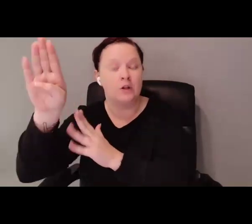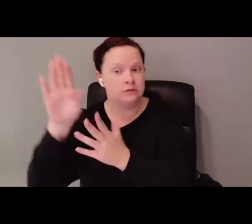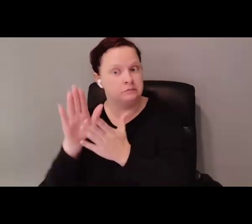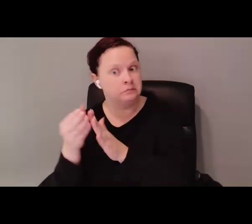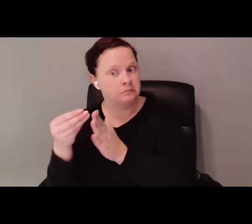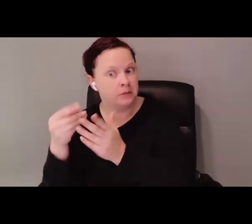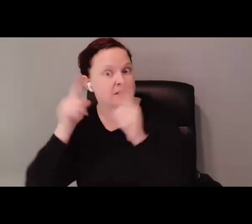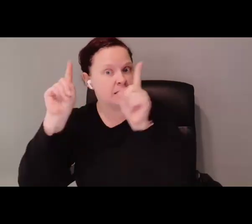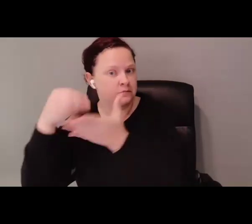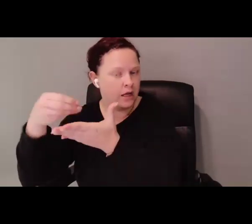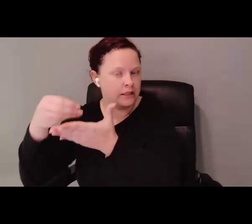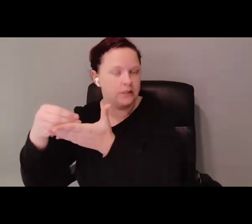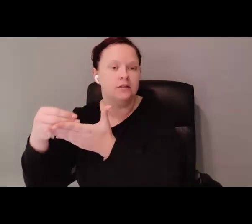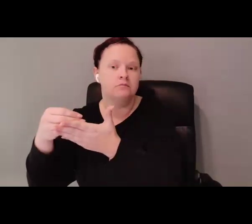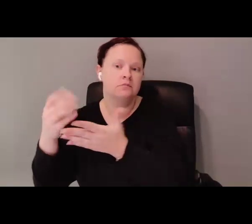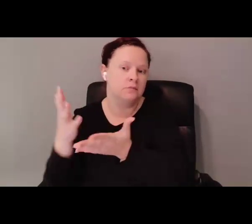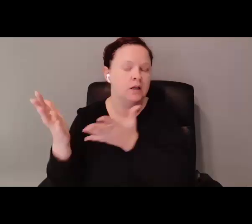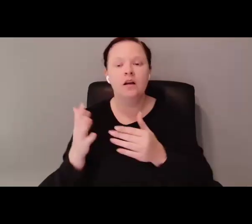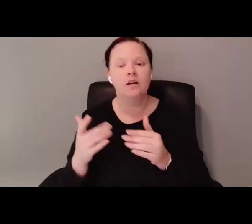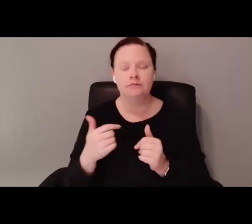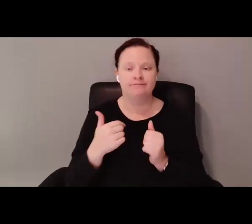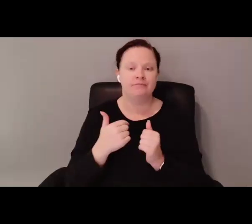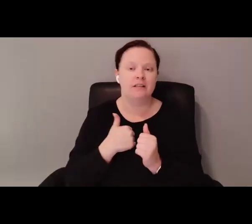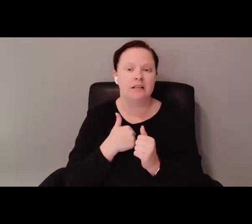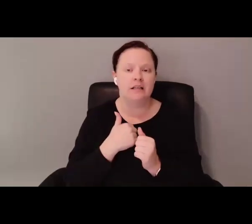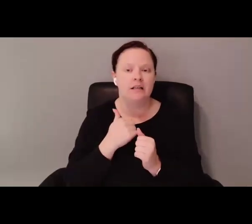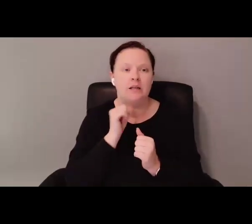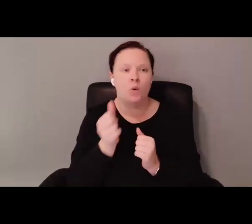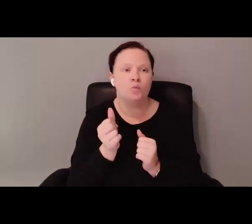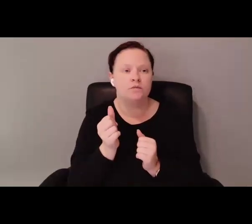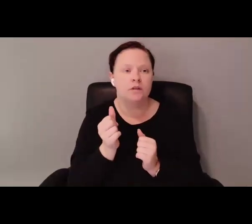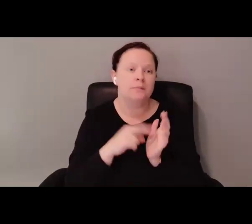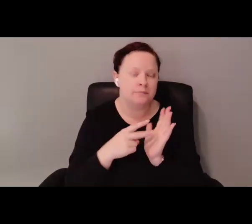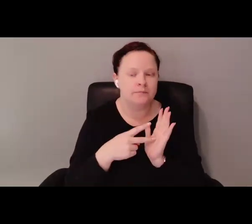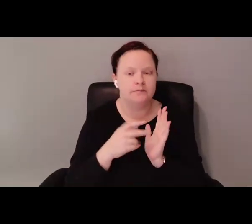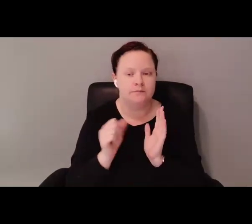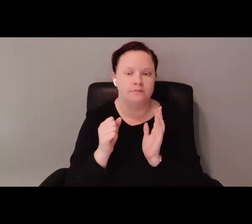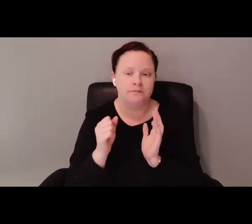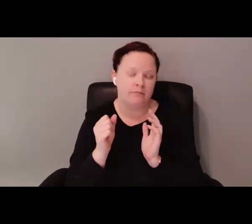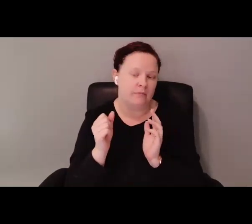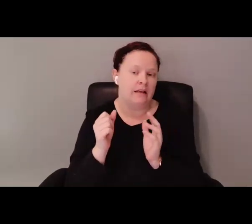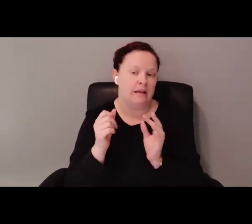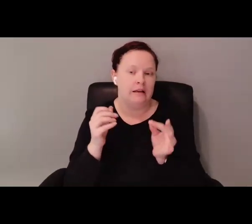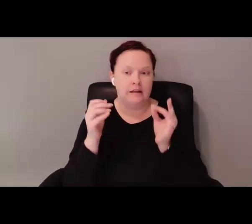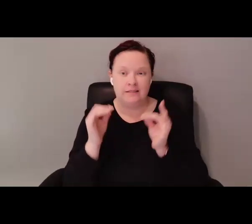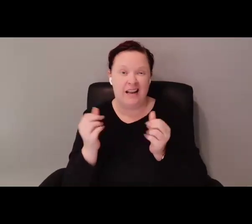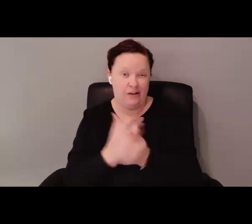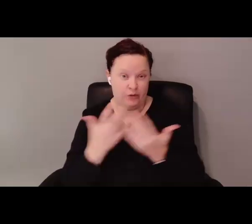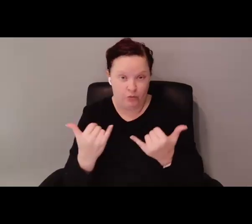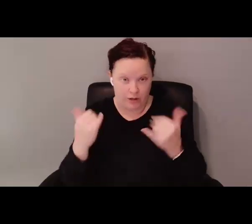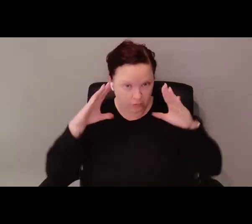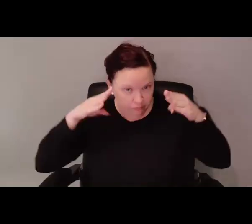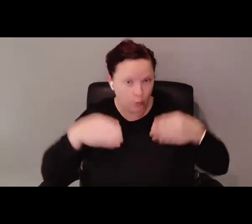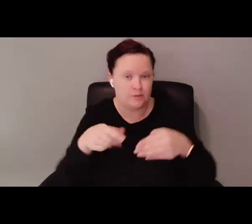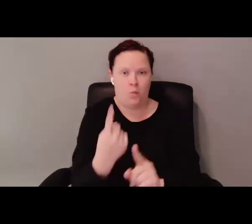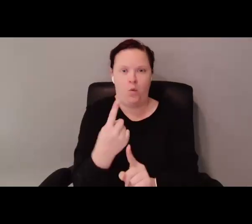becoming successful. So I don't always I mean, yes, I did decide to put everything in this pot right now,